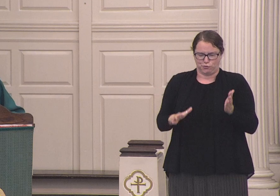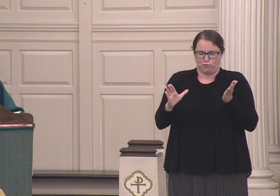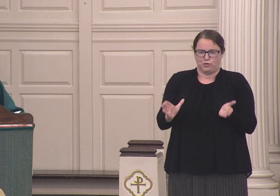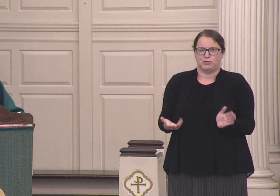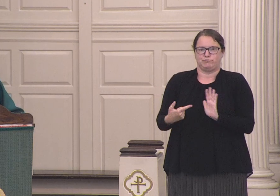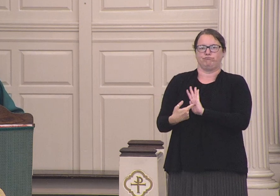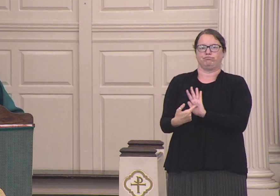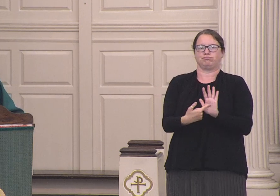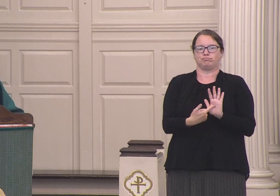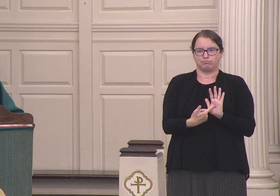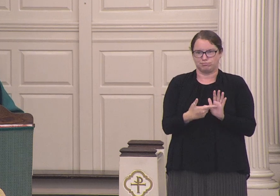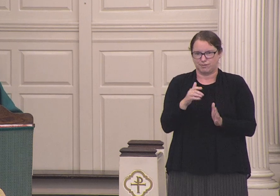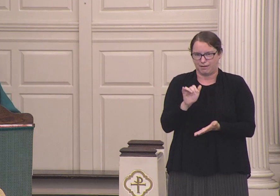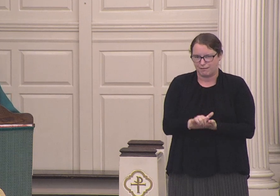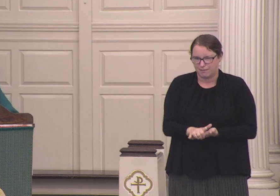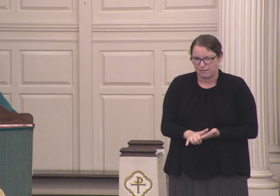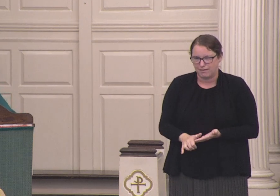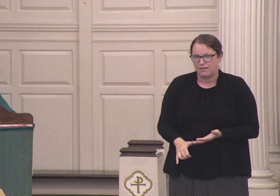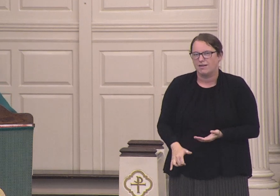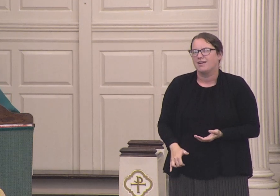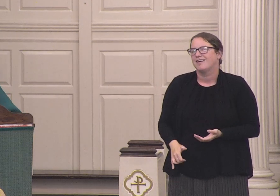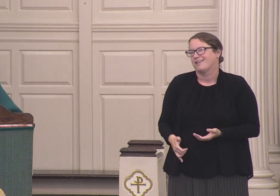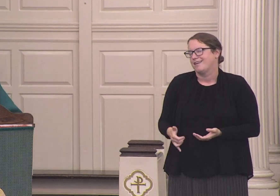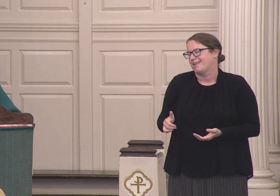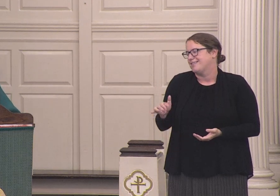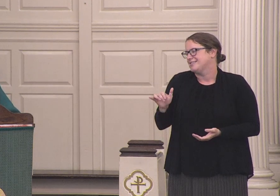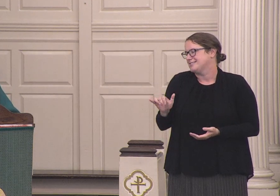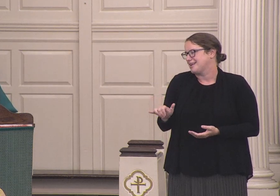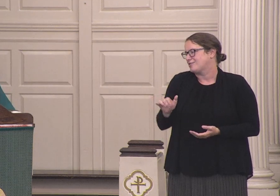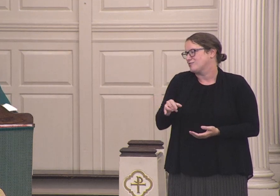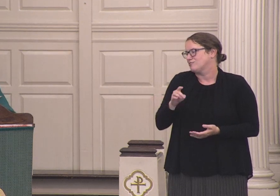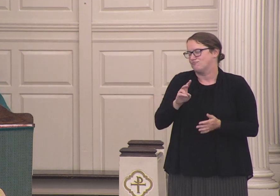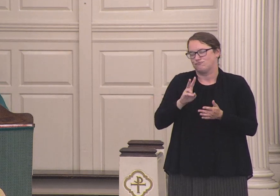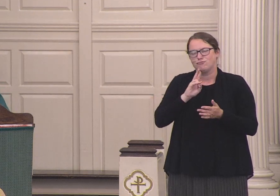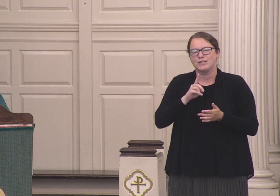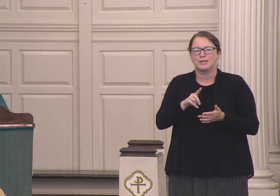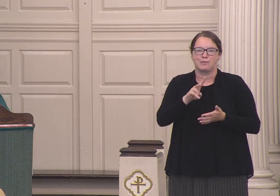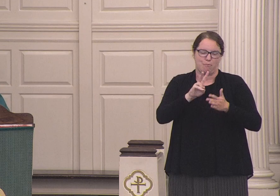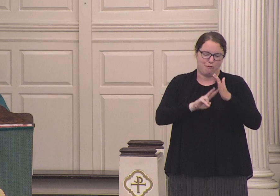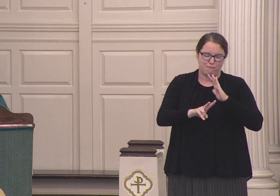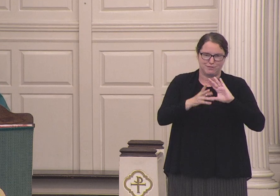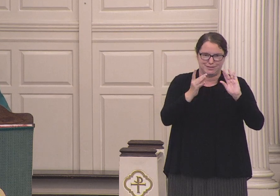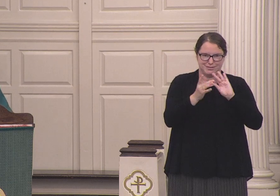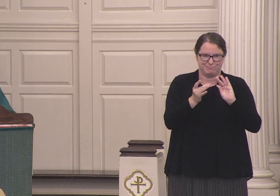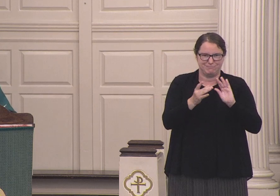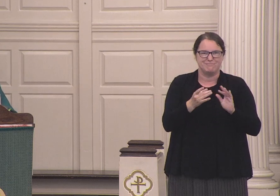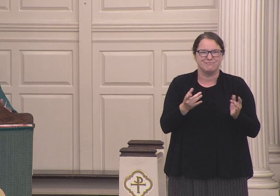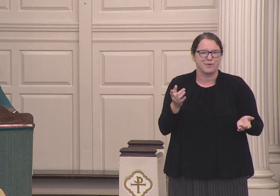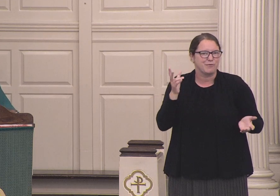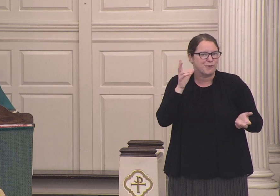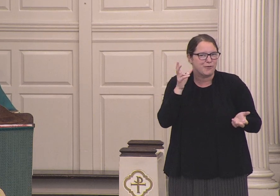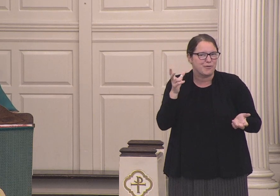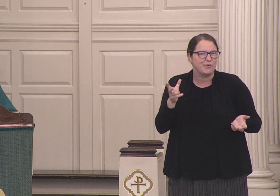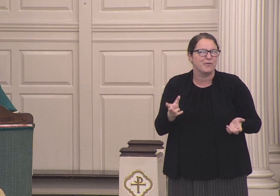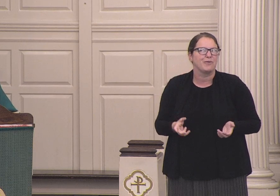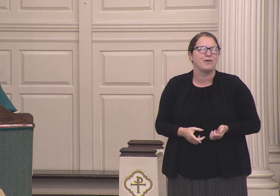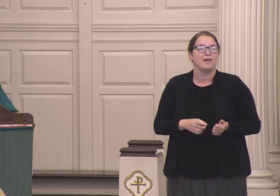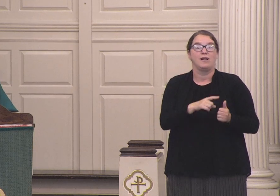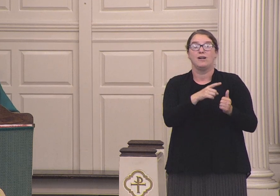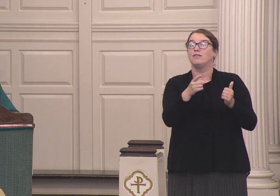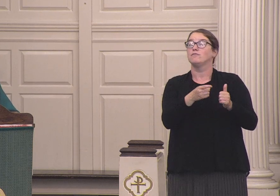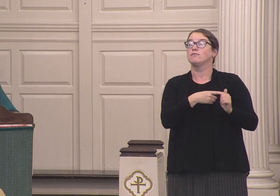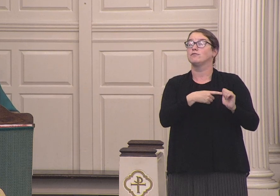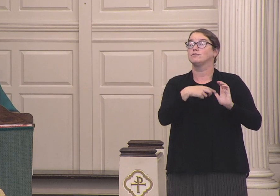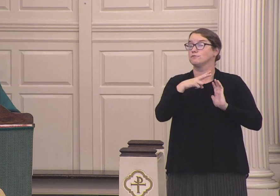about. We have heard in the first reading what happened to the